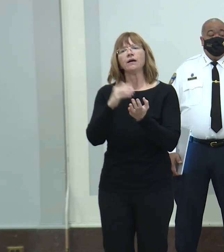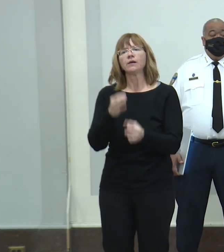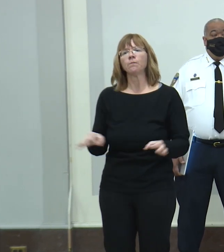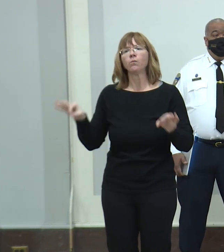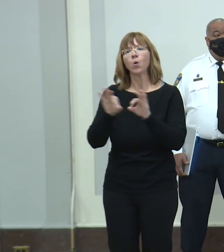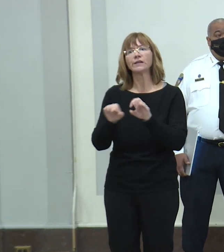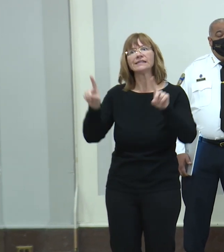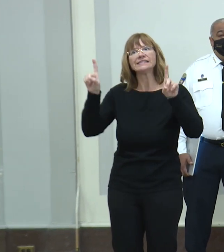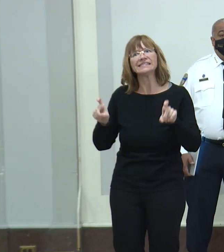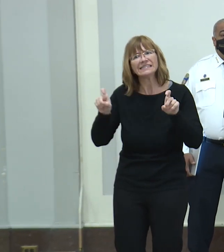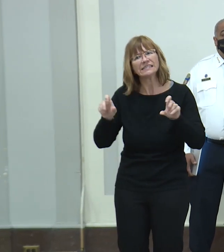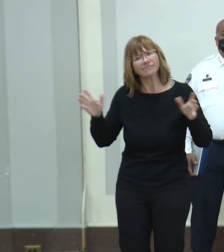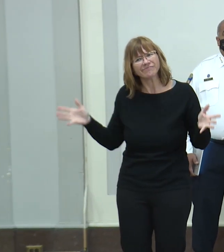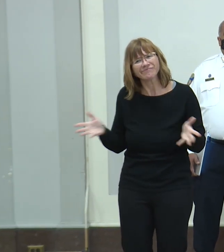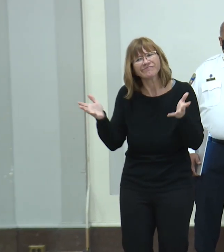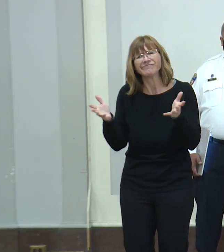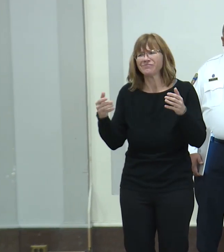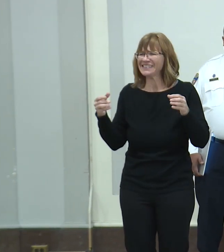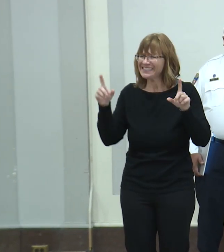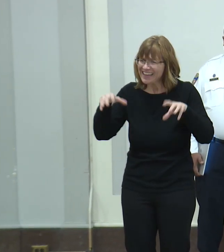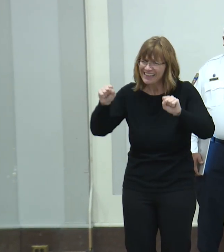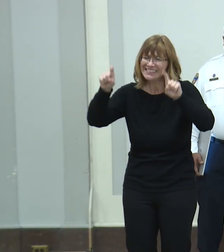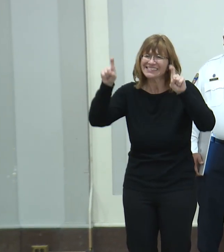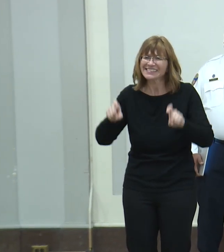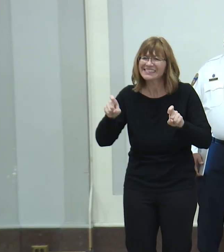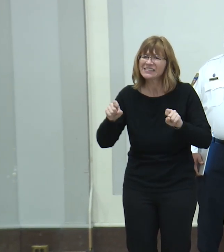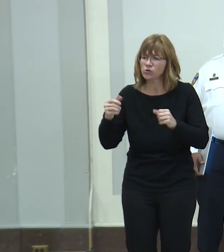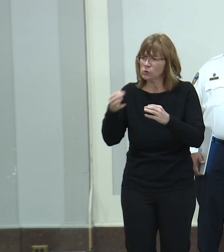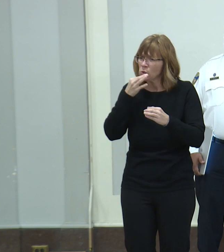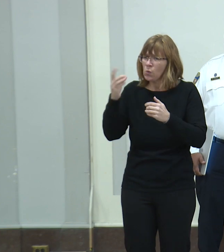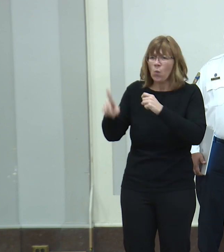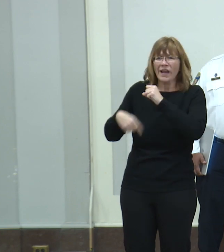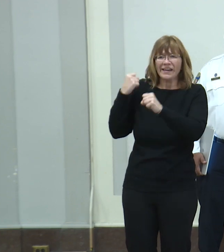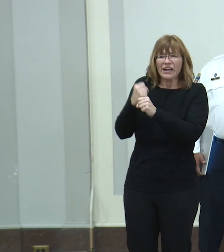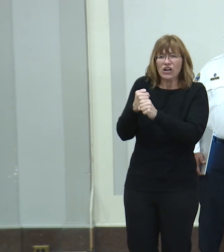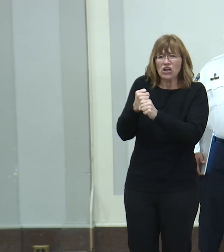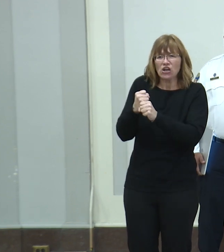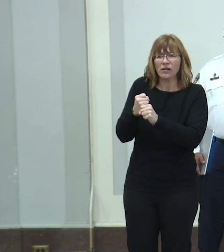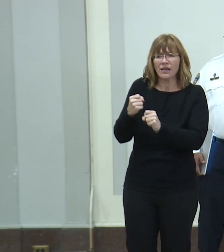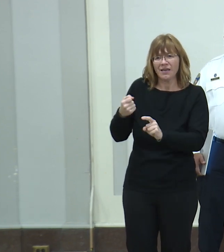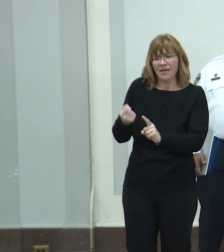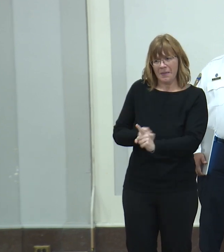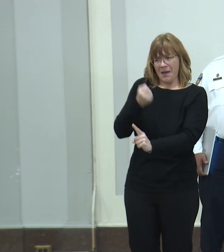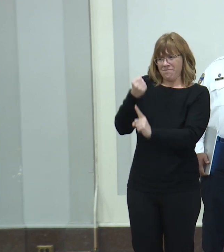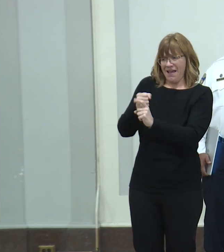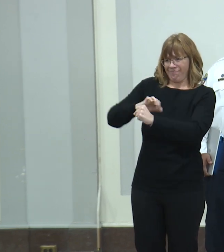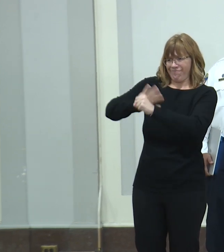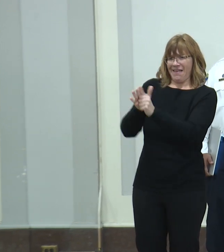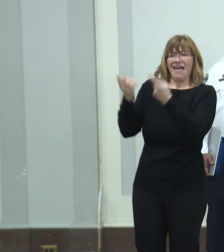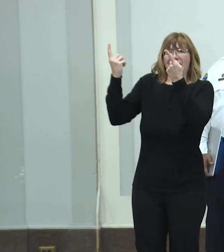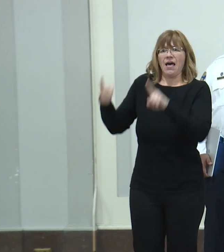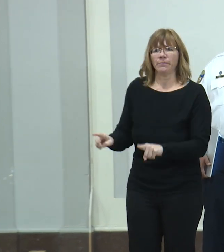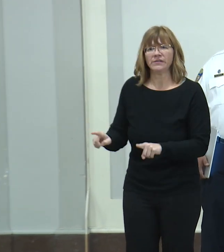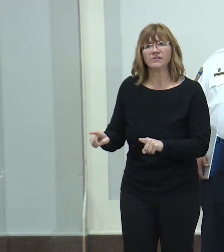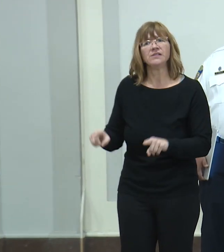are nearly a year into this pandemic. We are seeing the rates of testing go down, and now is not the time. We have to continue to